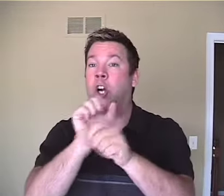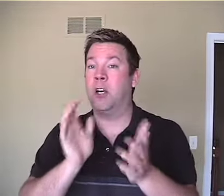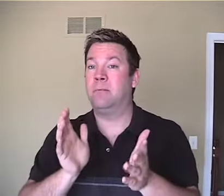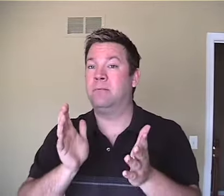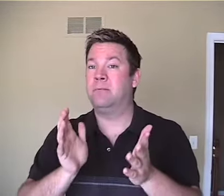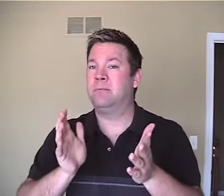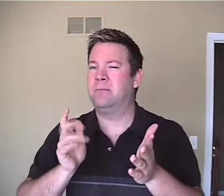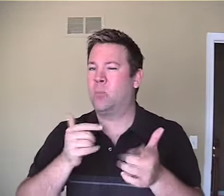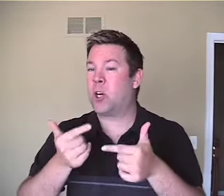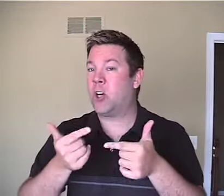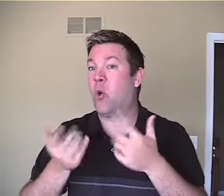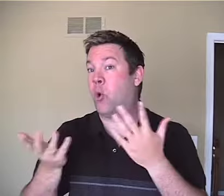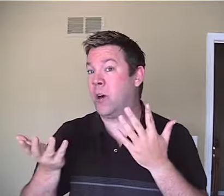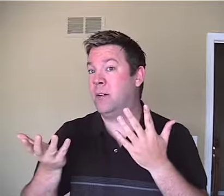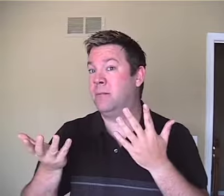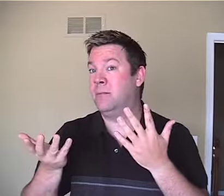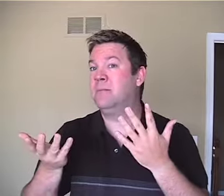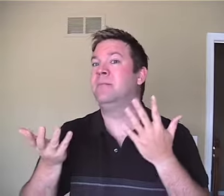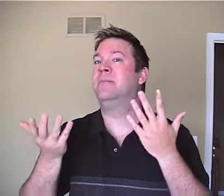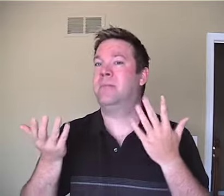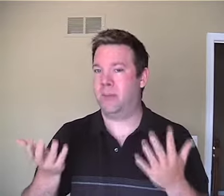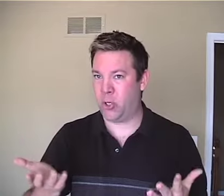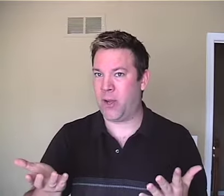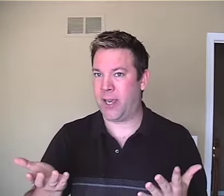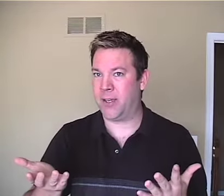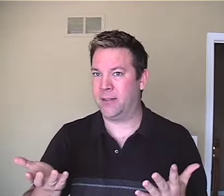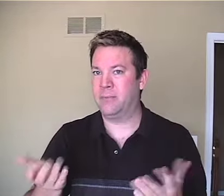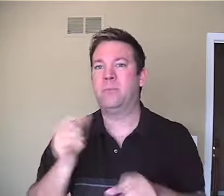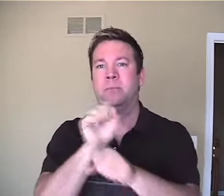Worker. Worker or employee.